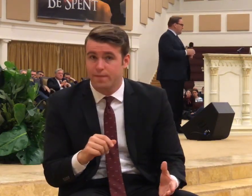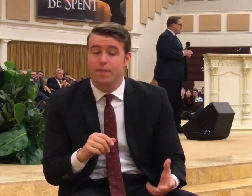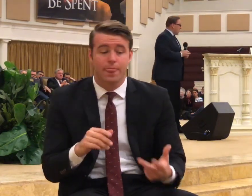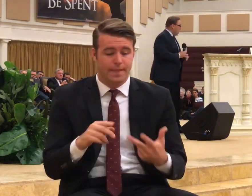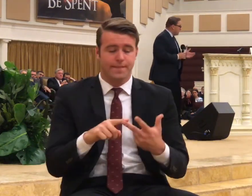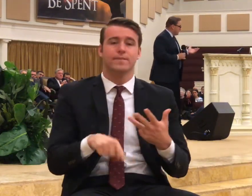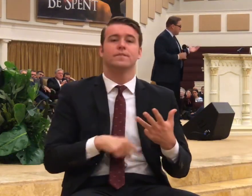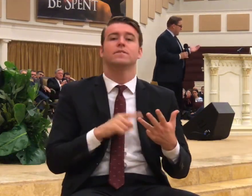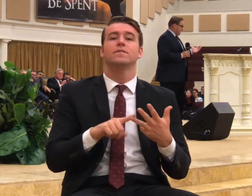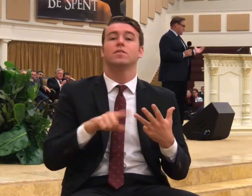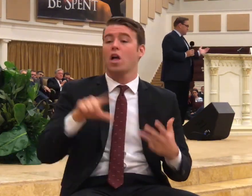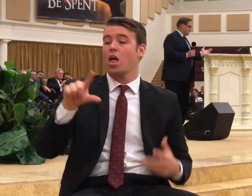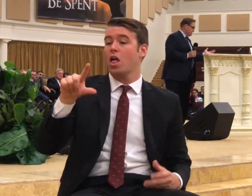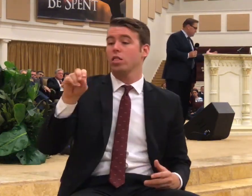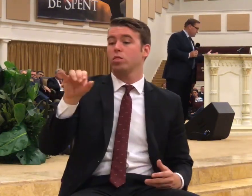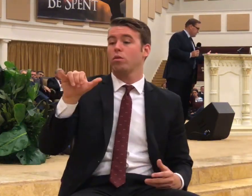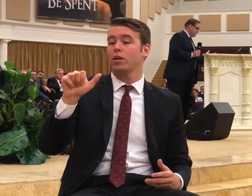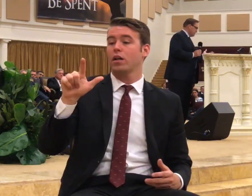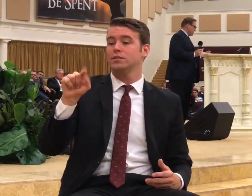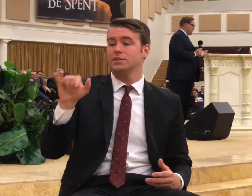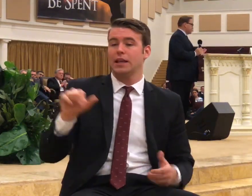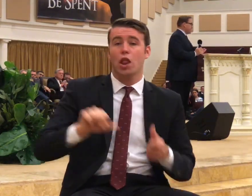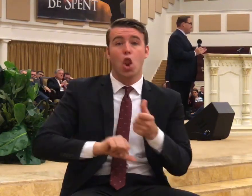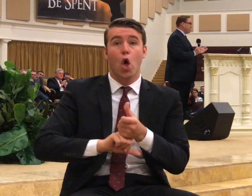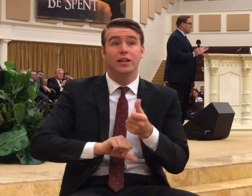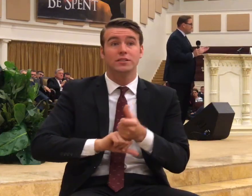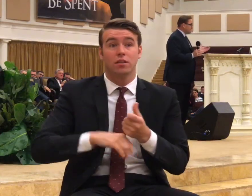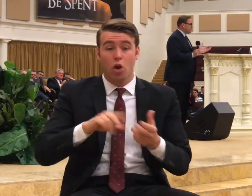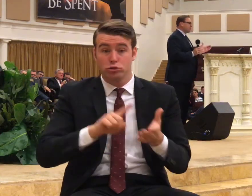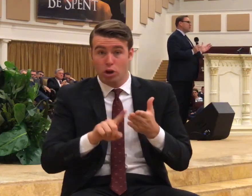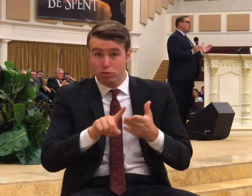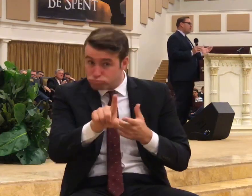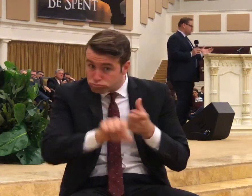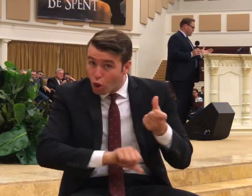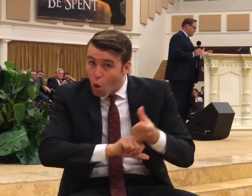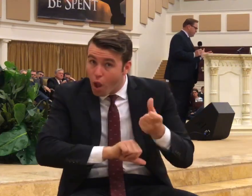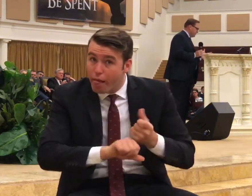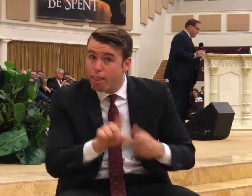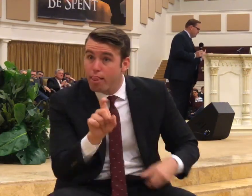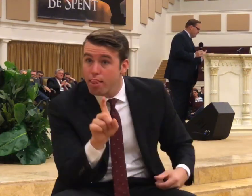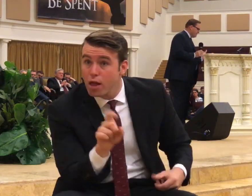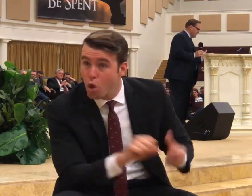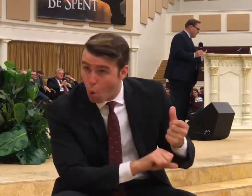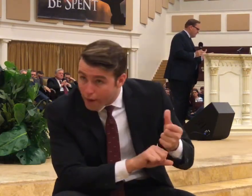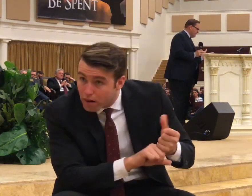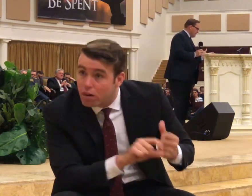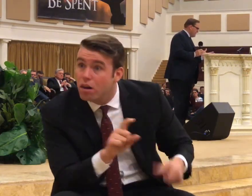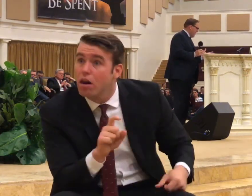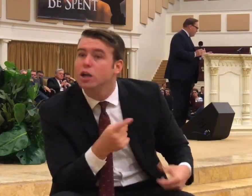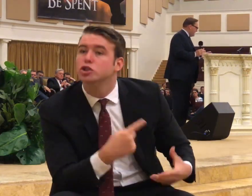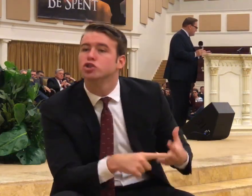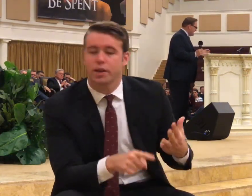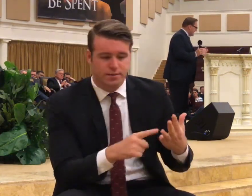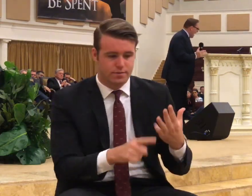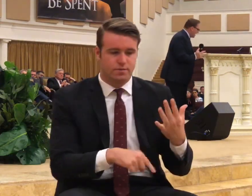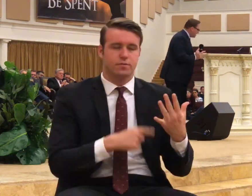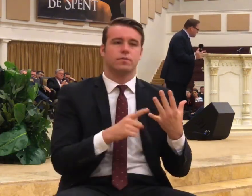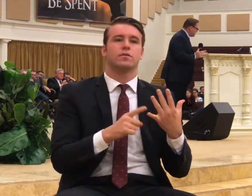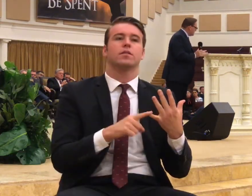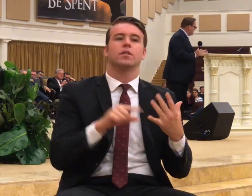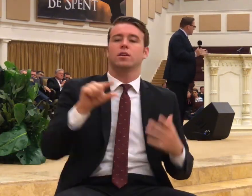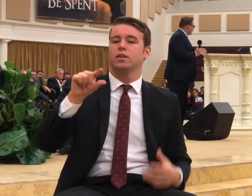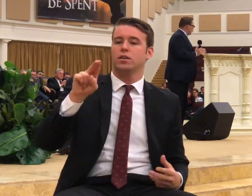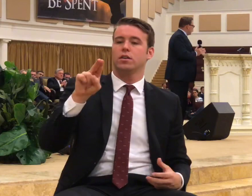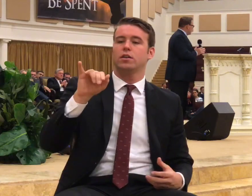Then there is the loyalty test. It's going to check your allegiance. What are you loyal to? Then there is the